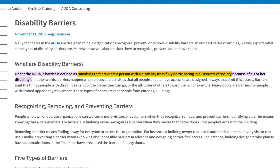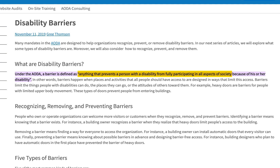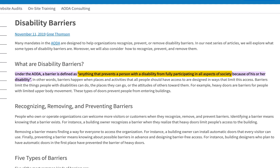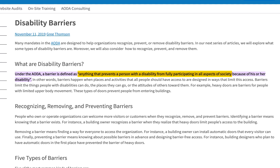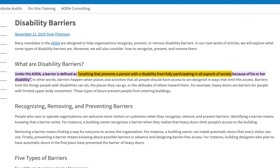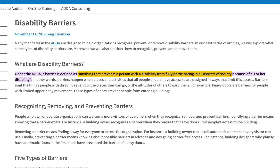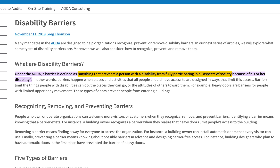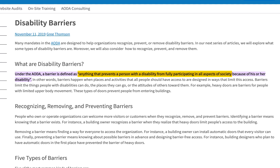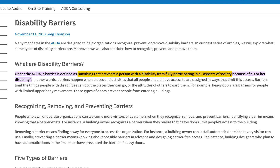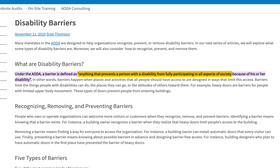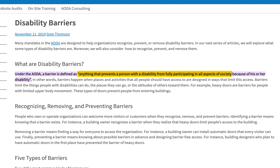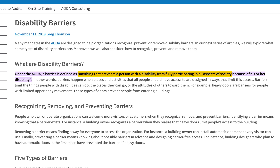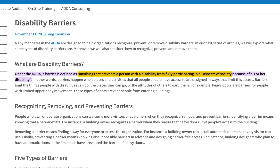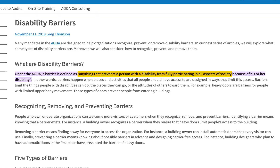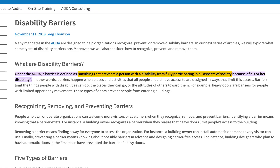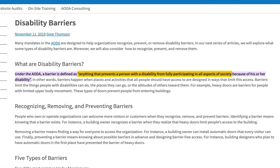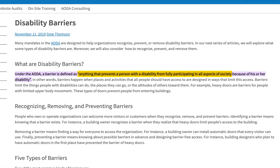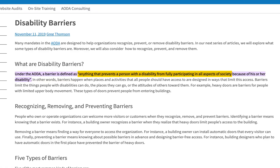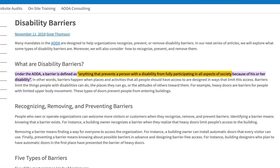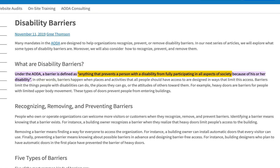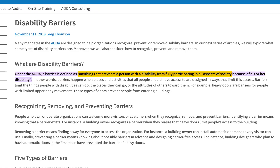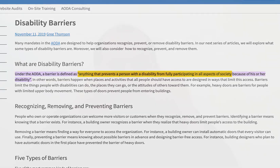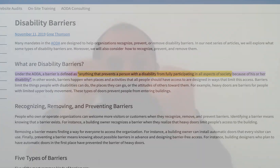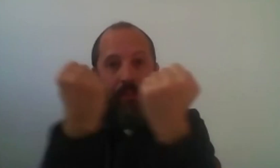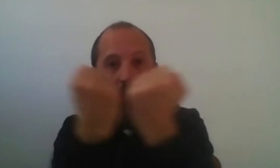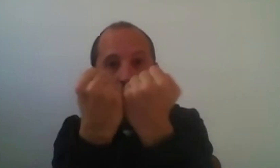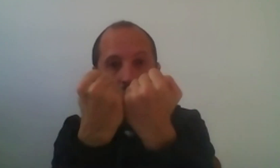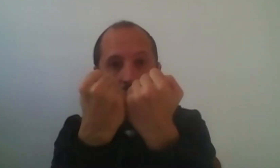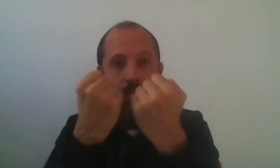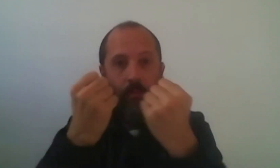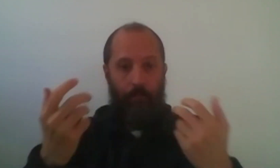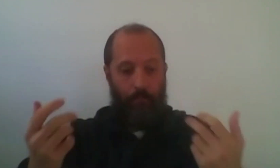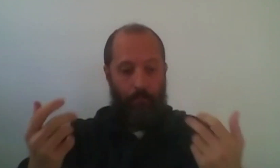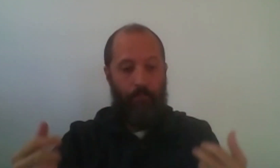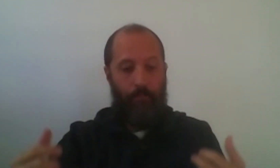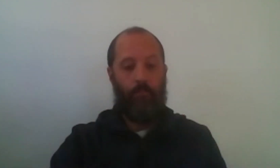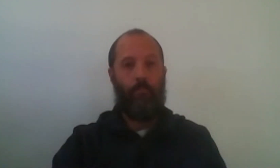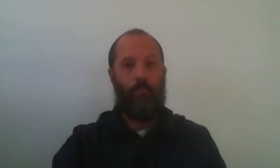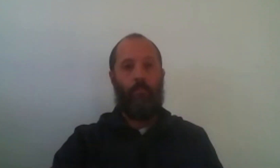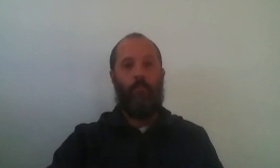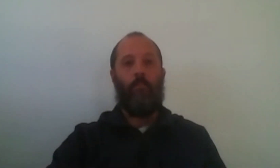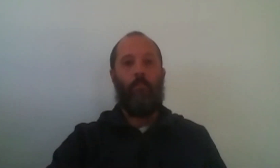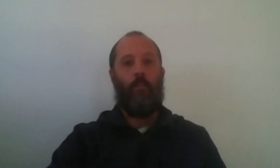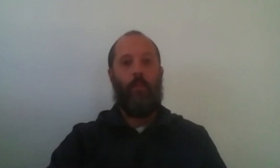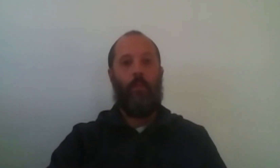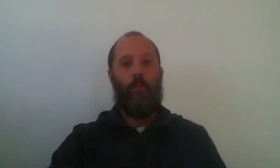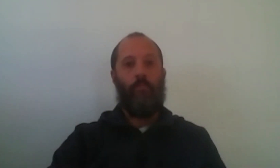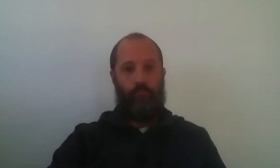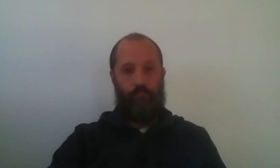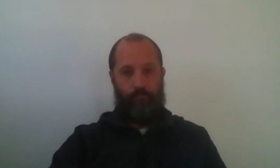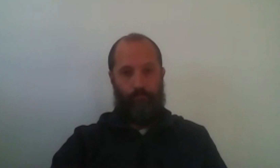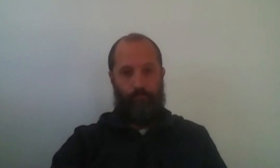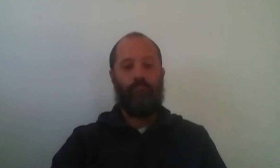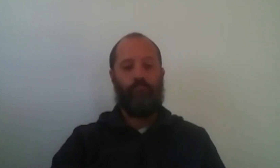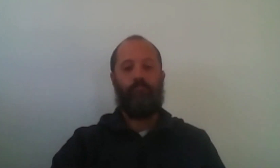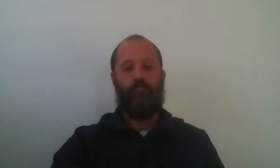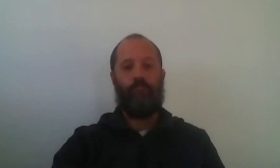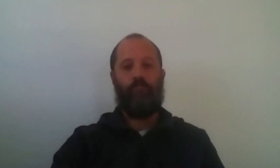society. So I guess you can imagine I'm not fully participating in society and neither are all my deaf friends.